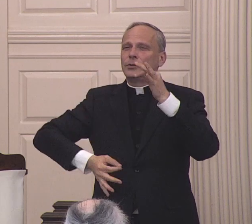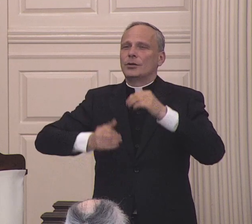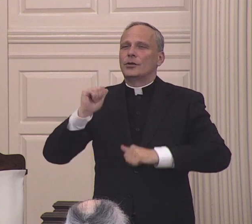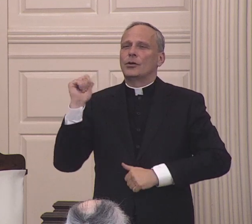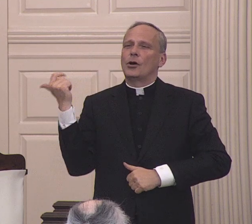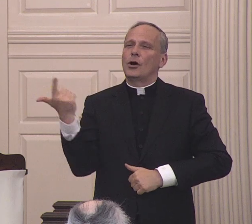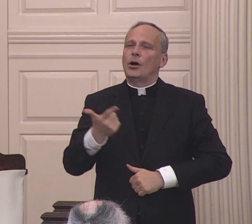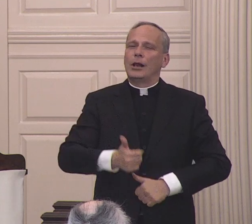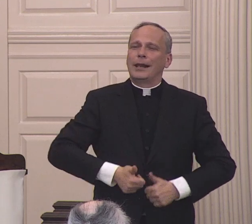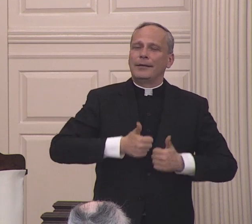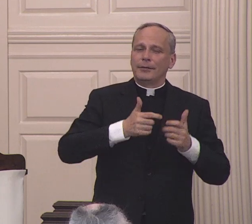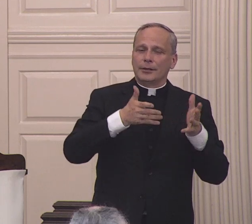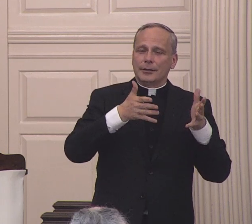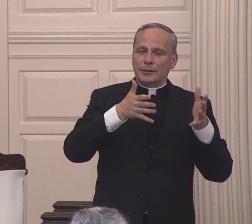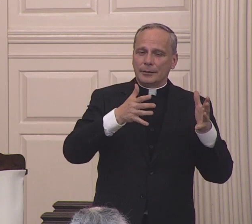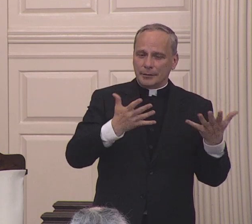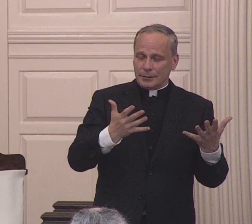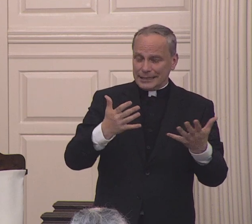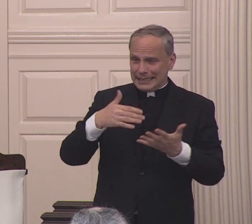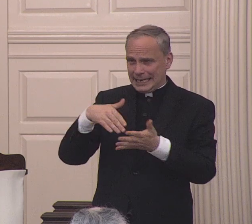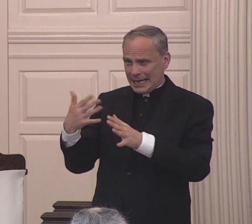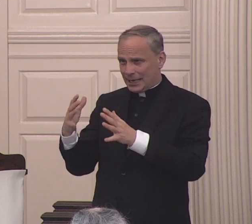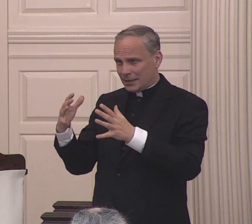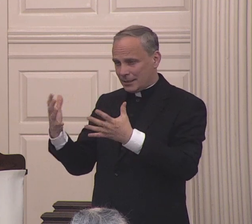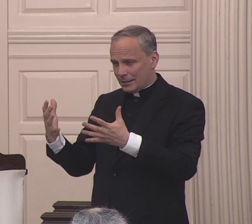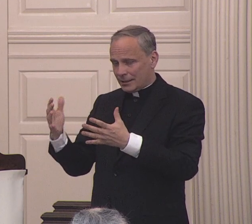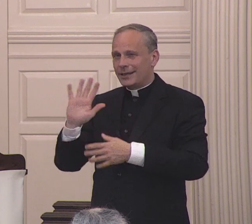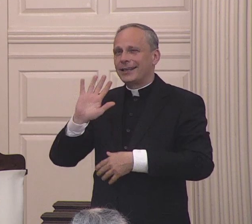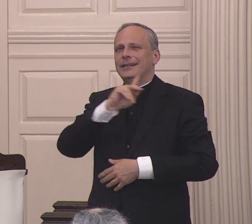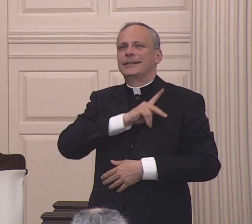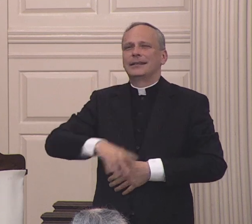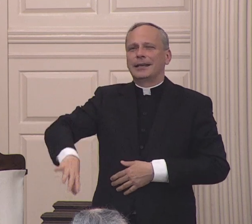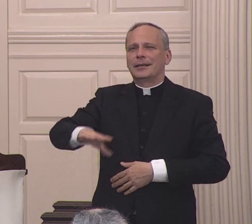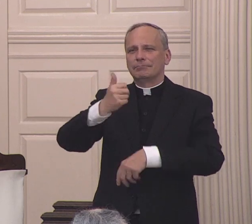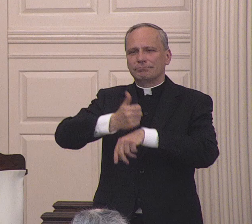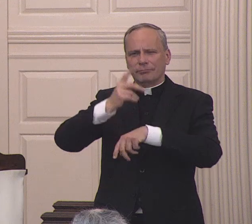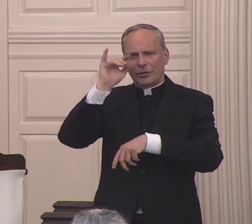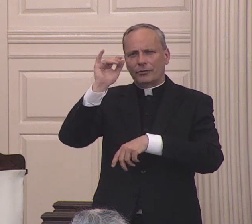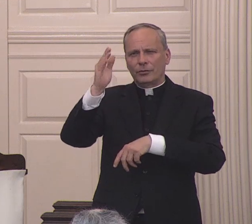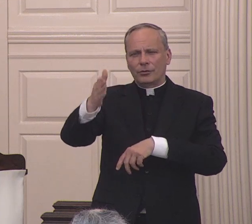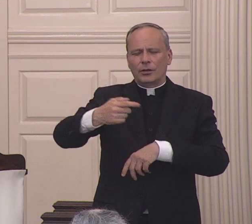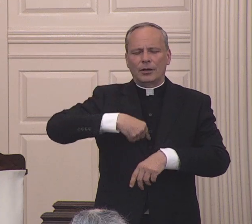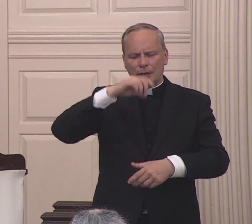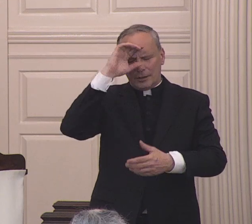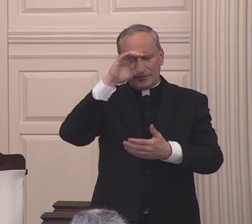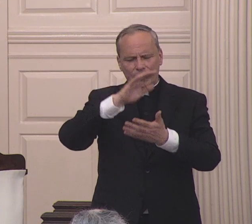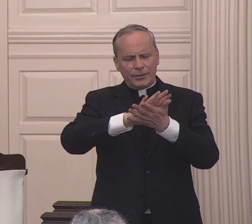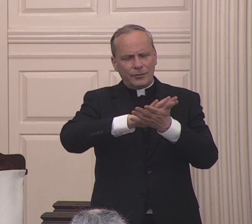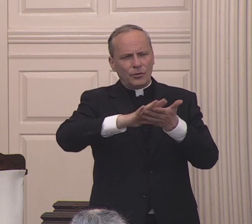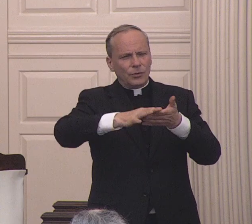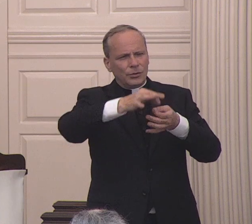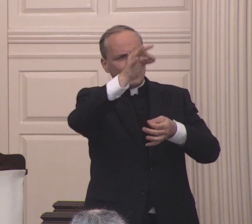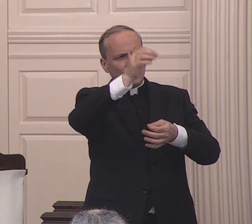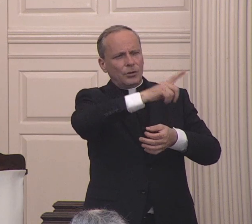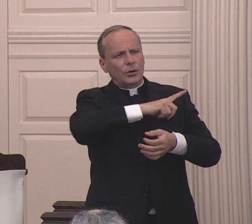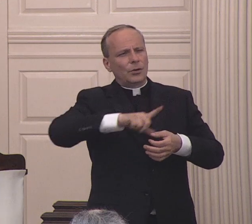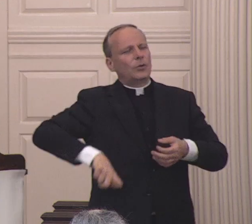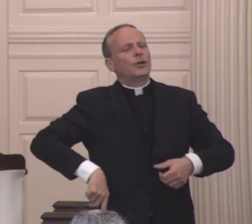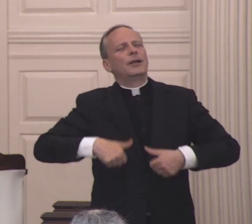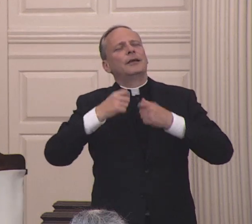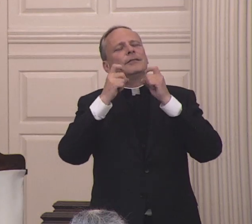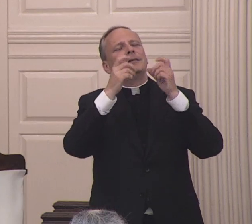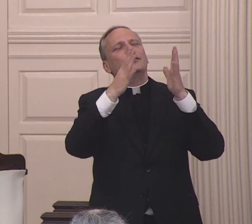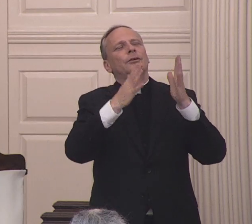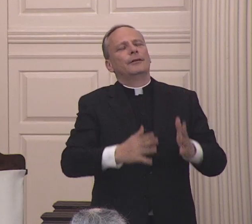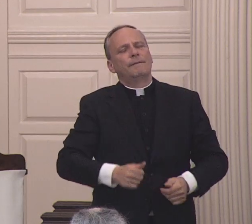to judge the living and the dead, and his kingdom will have no end. I believe in the Holy Spirit, the Lord, the giver